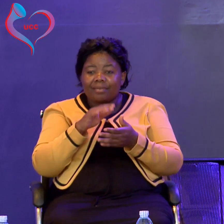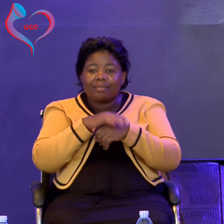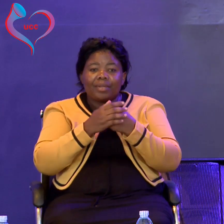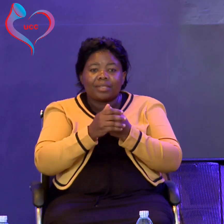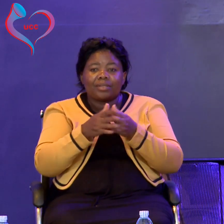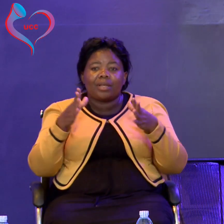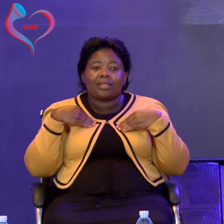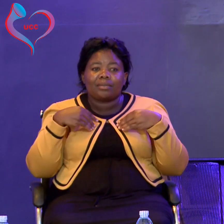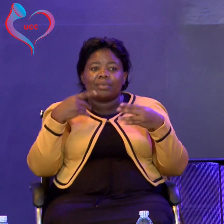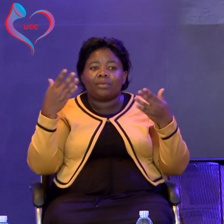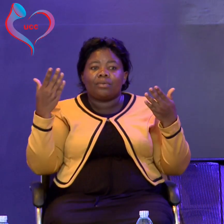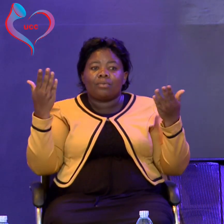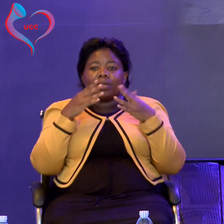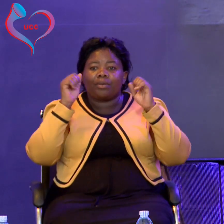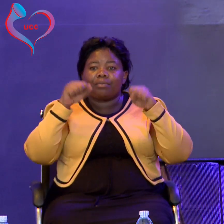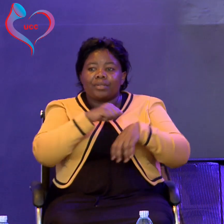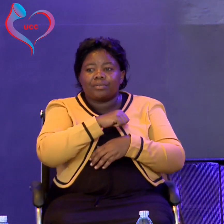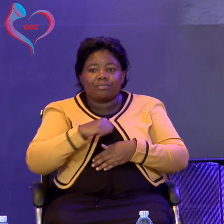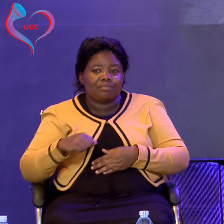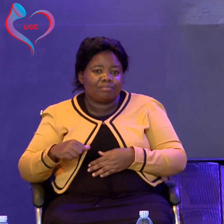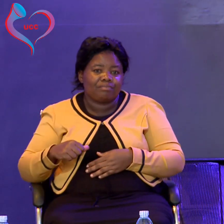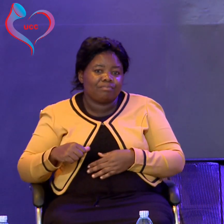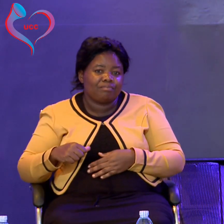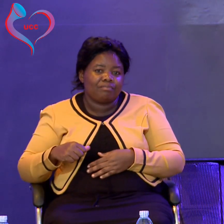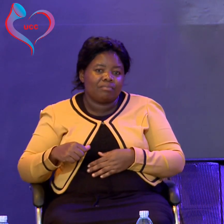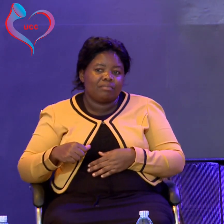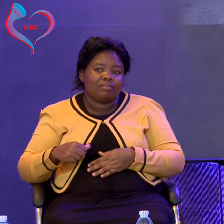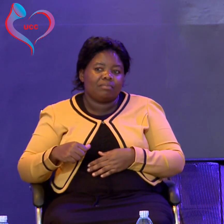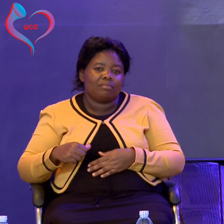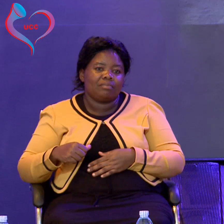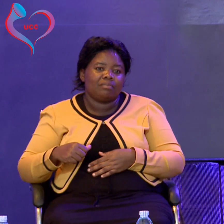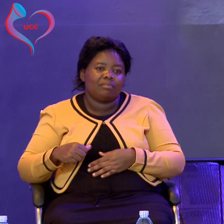does not cause you to accept where you don't have to accept. Bajana kukwanukkiriza kuba